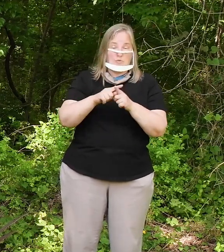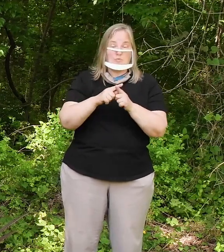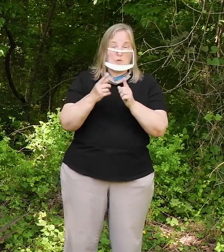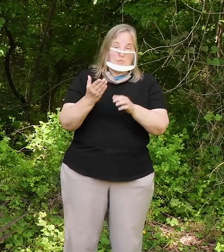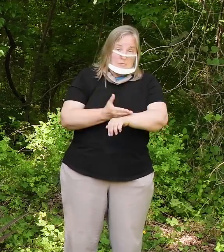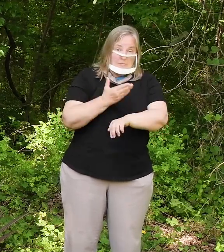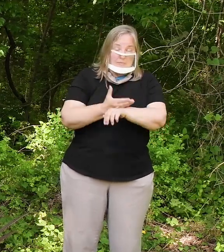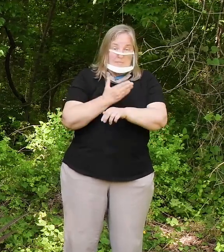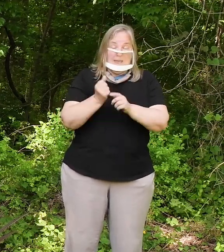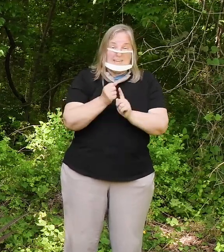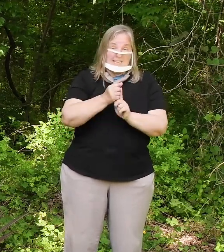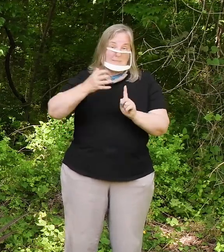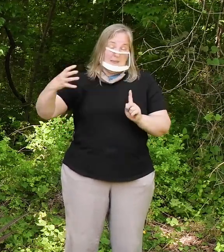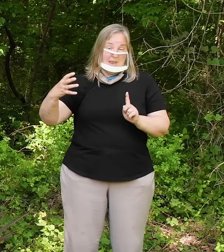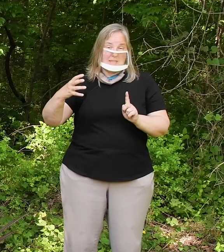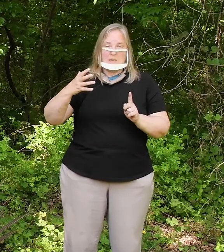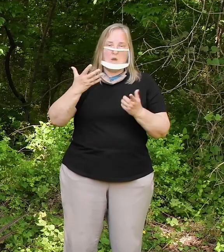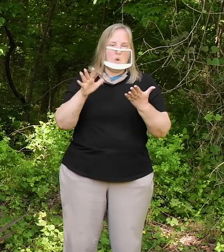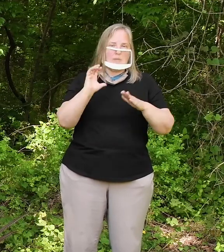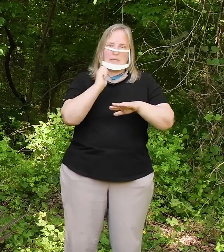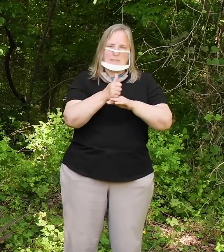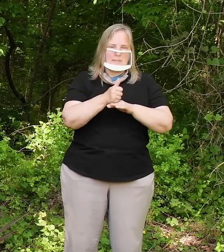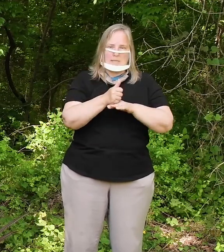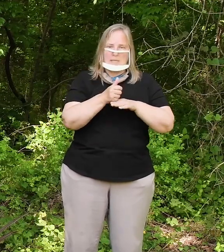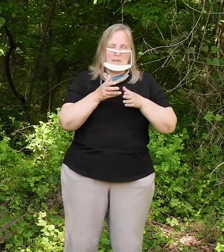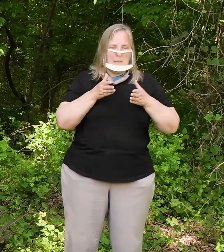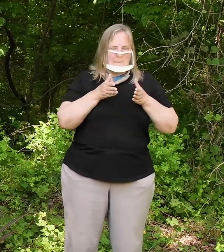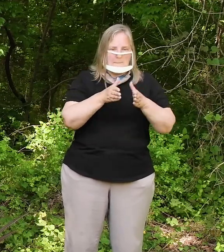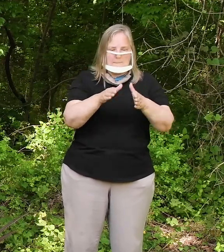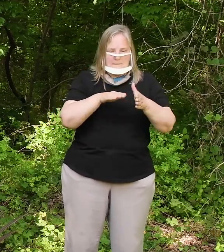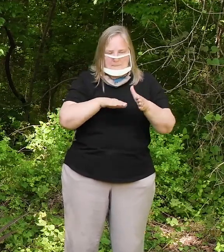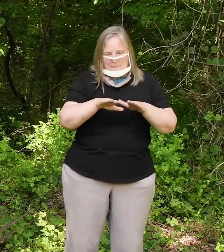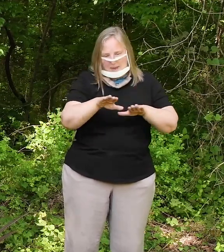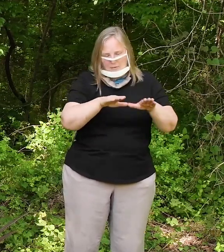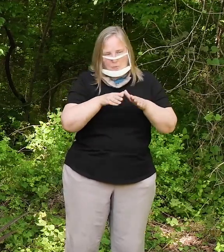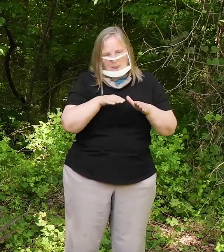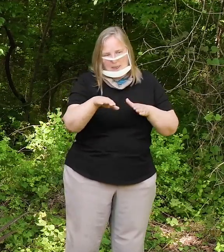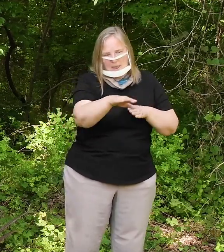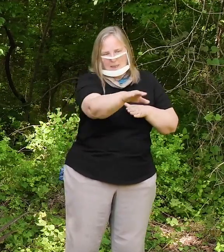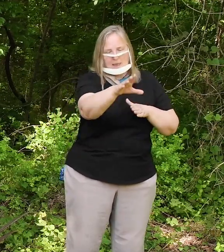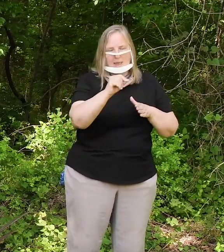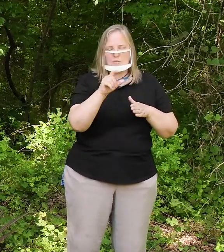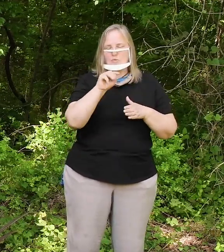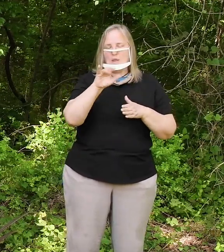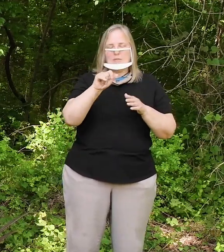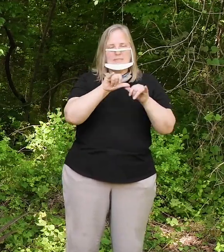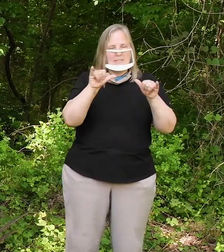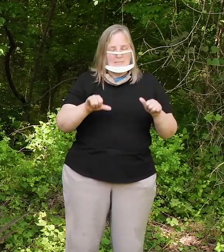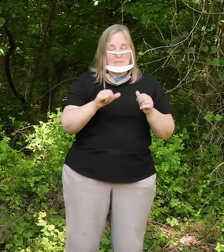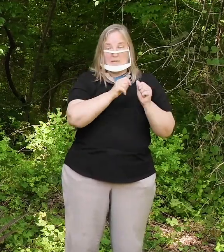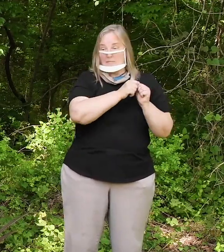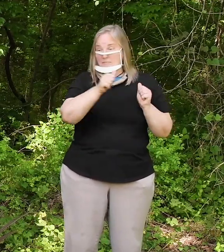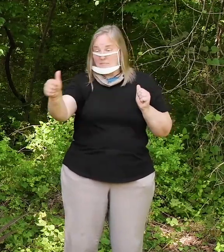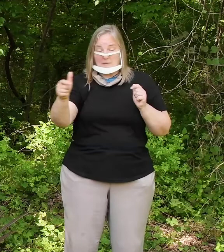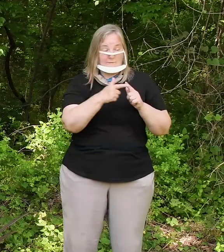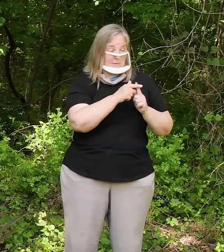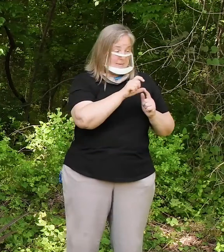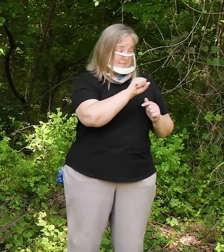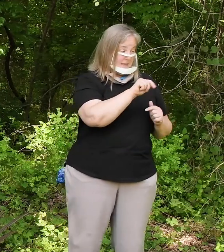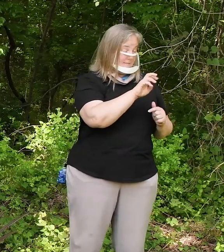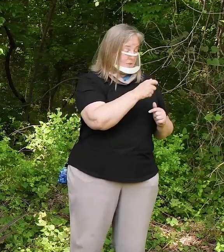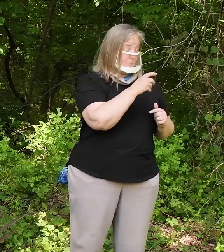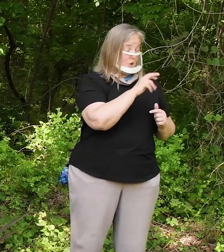expand the existing pathway and trail systems extending from Savage Park through Columbia to